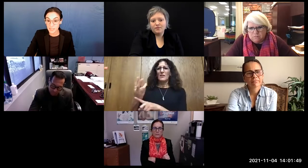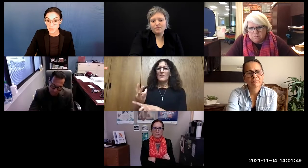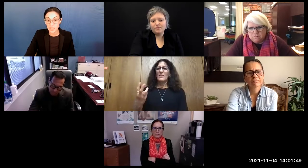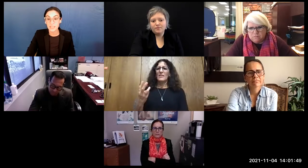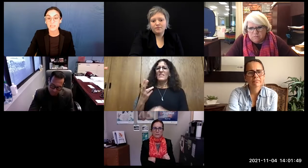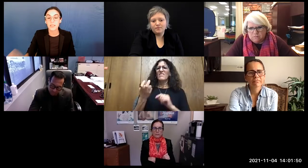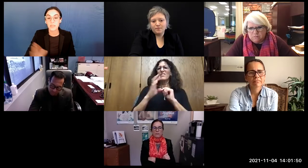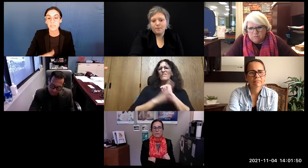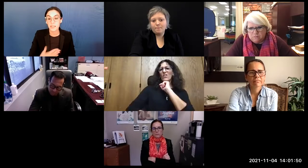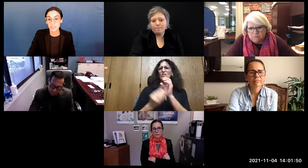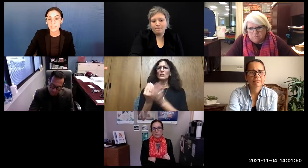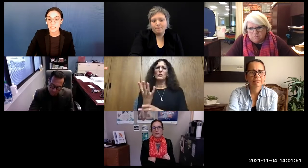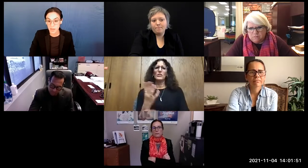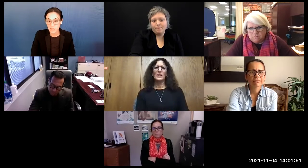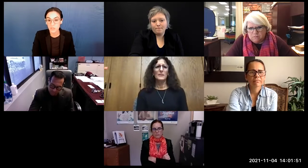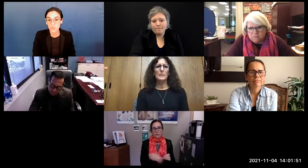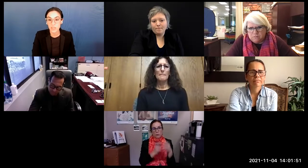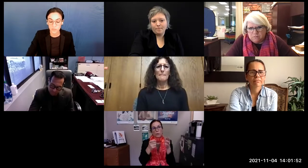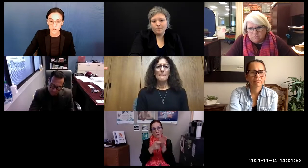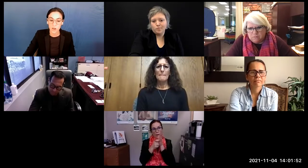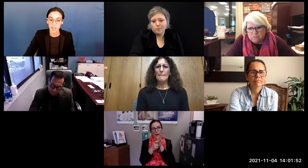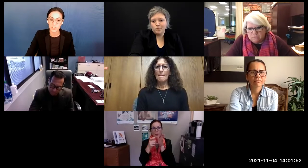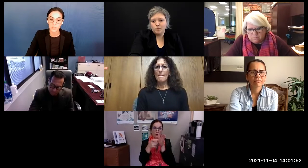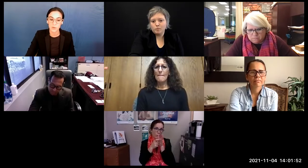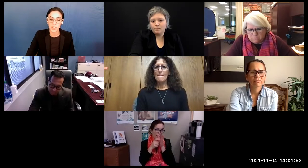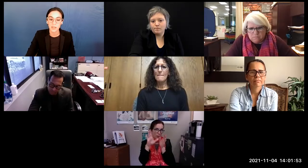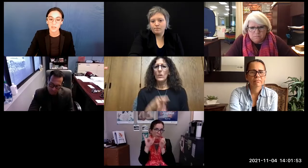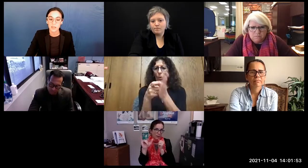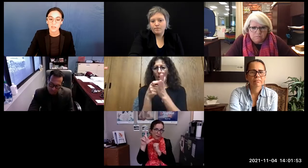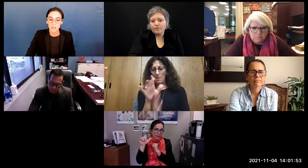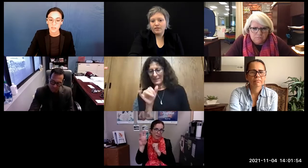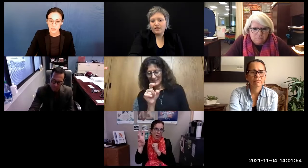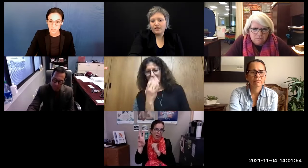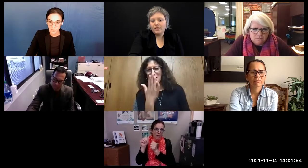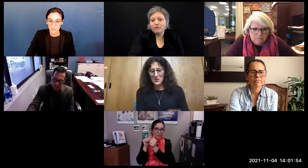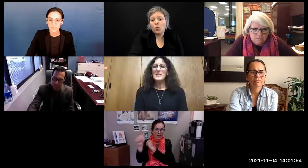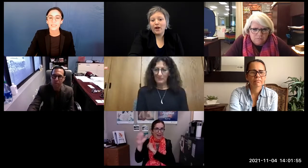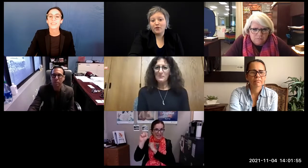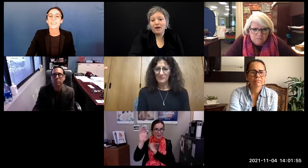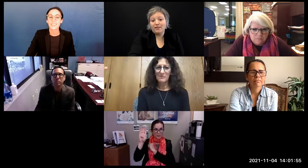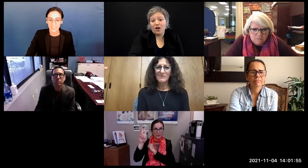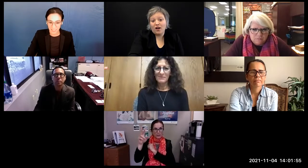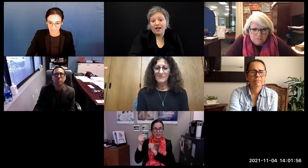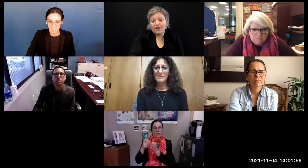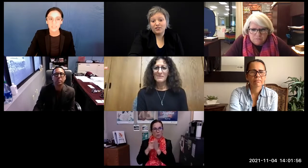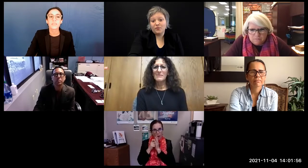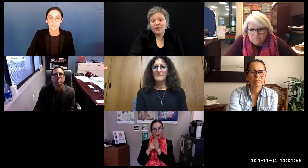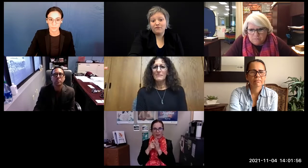assessment can be done every 6 months, usually in the fall and the spring. It is required by law, actually. We have the new